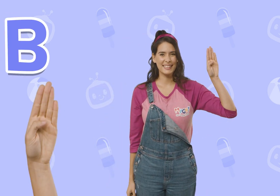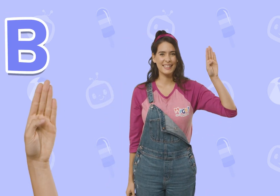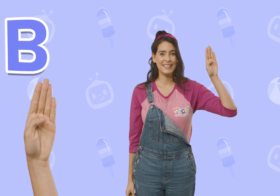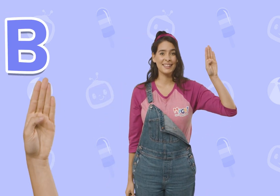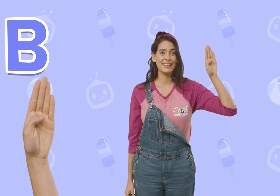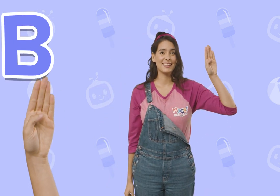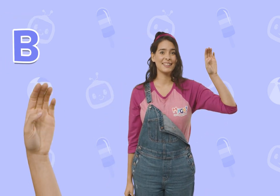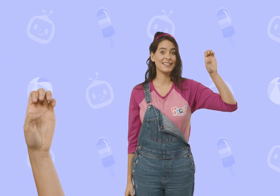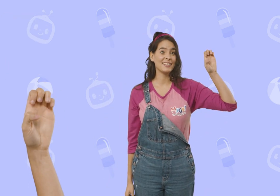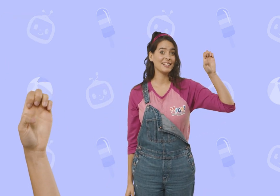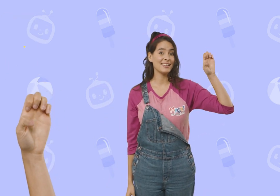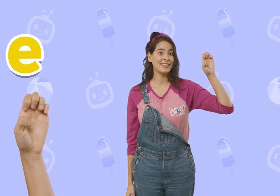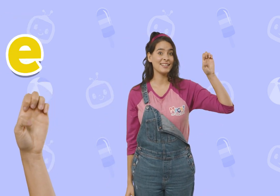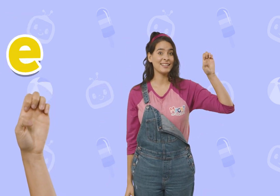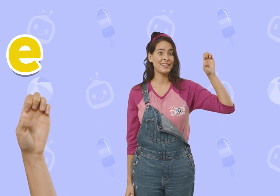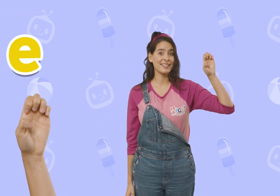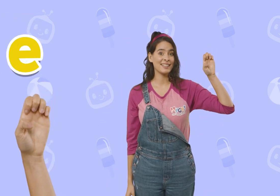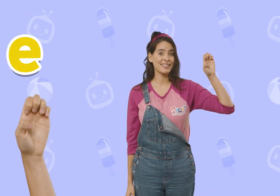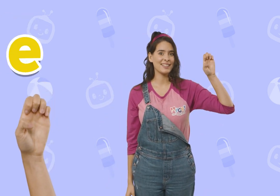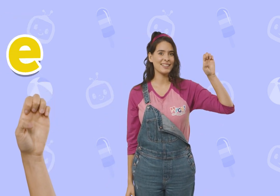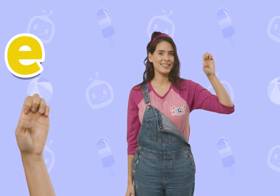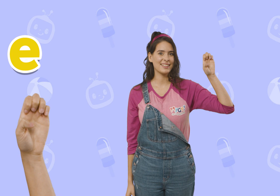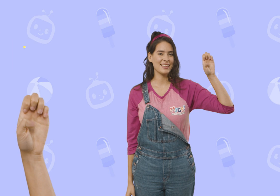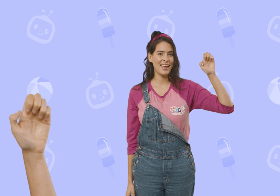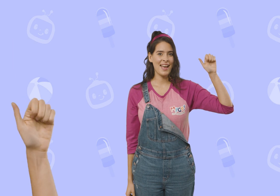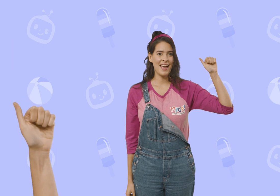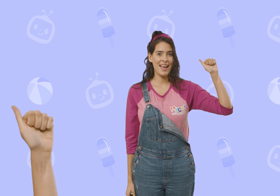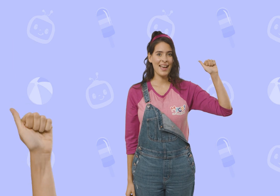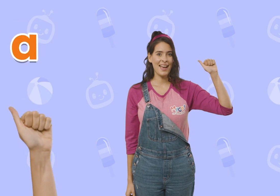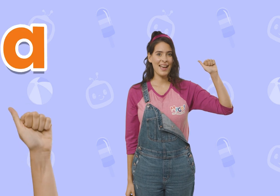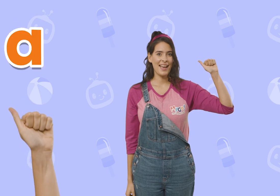B. E. A.